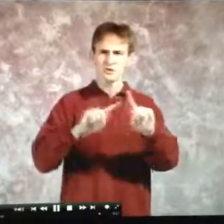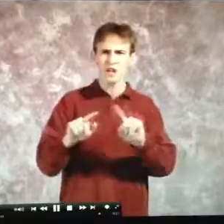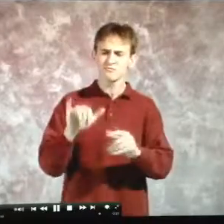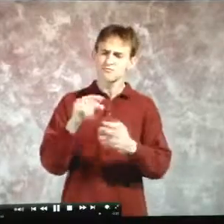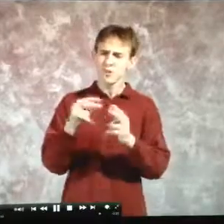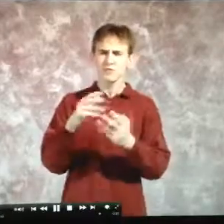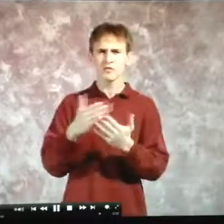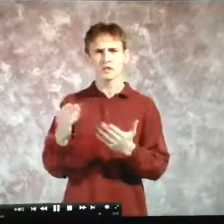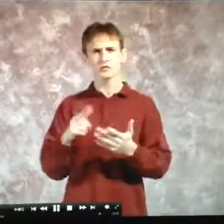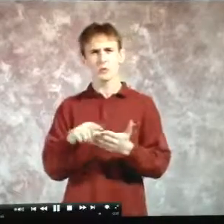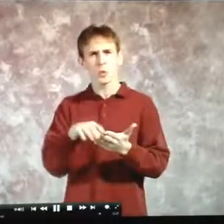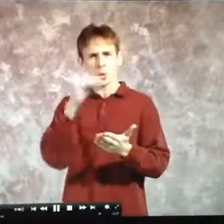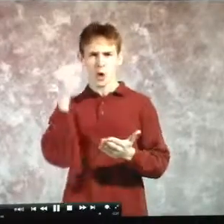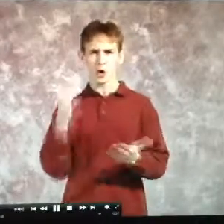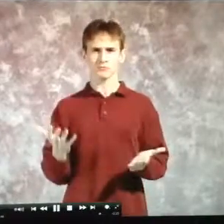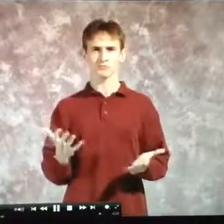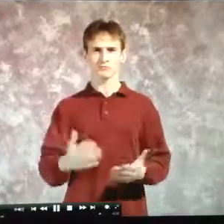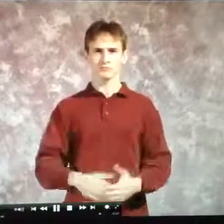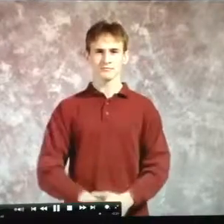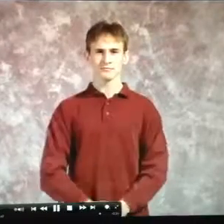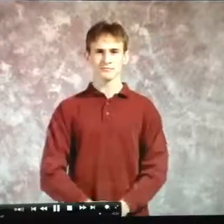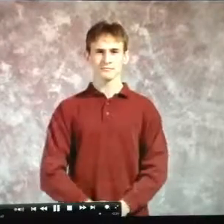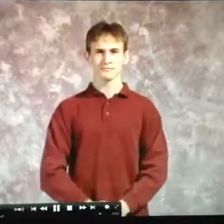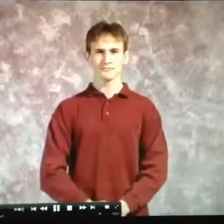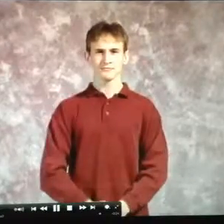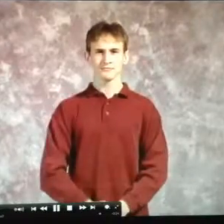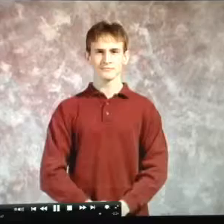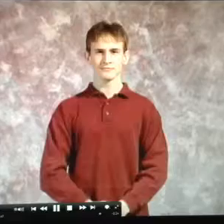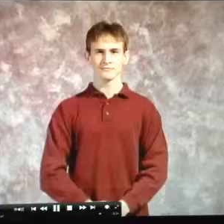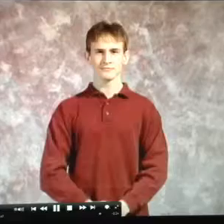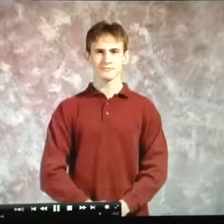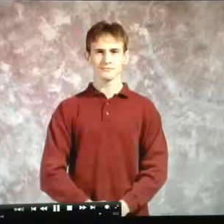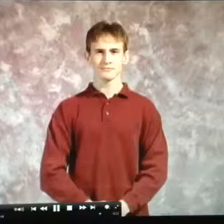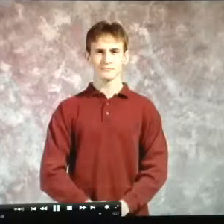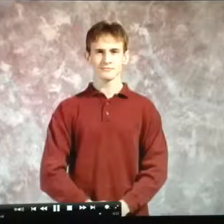seeing the different cultures and different people and learning about all these places.